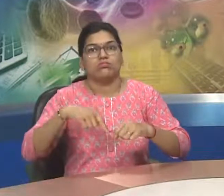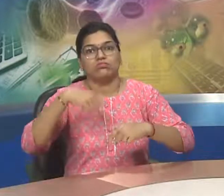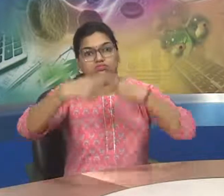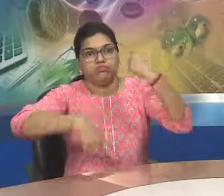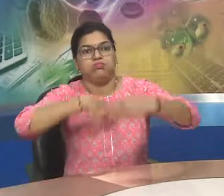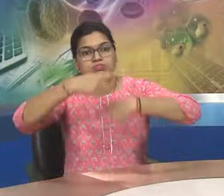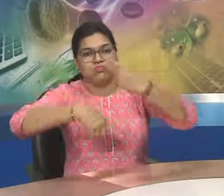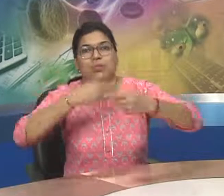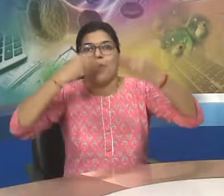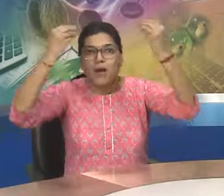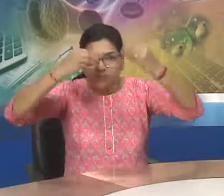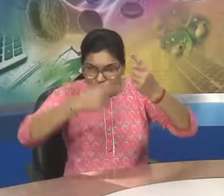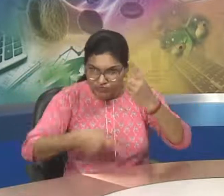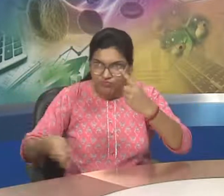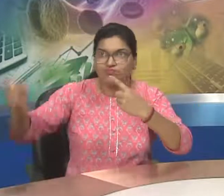as it had